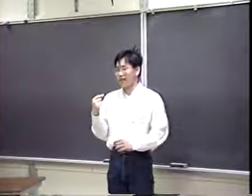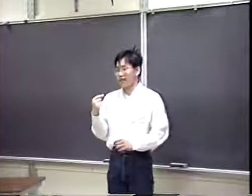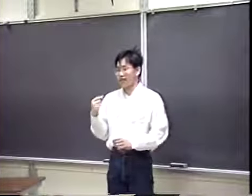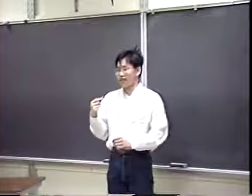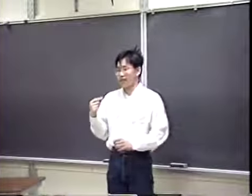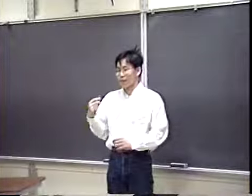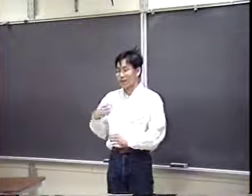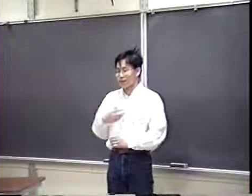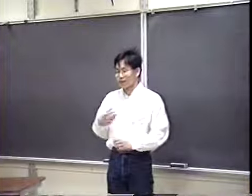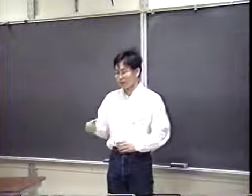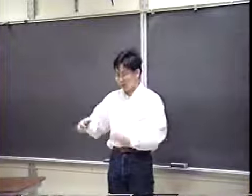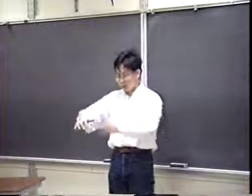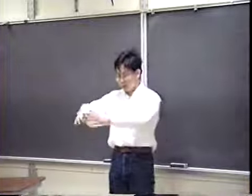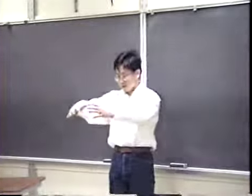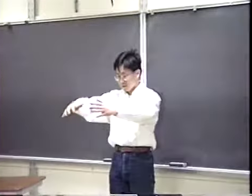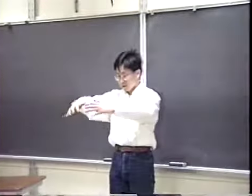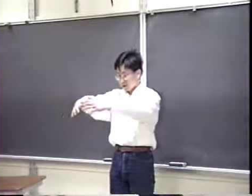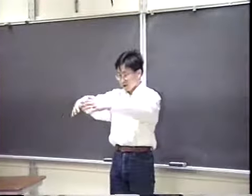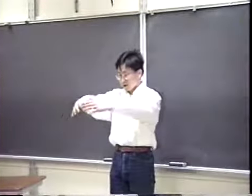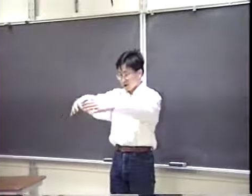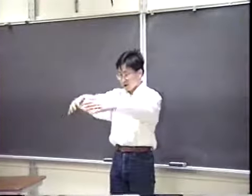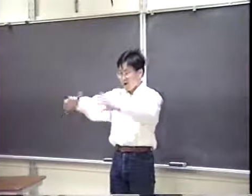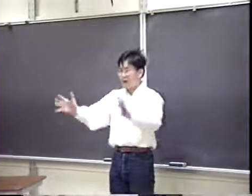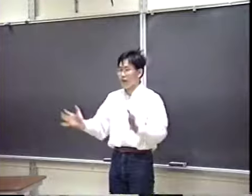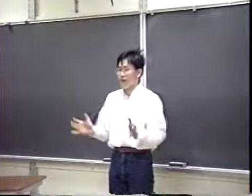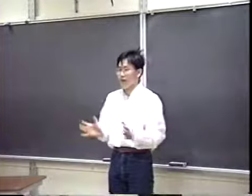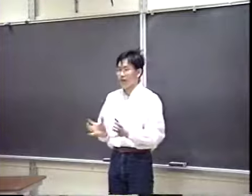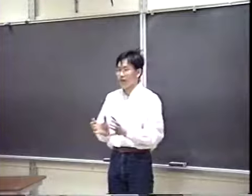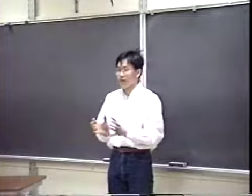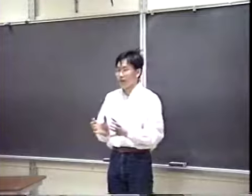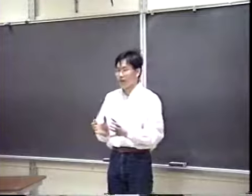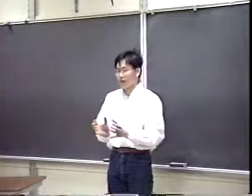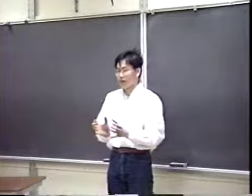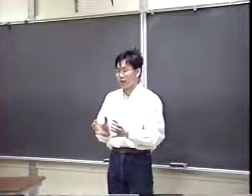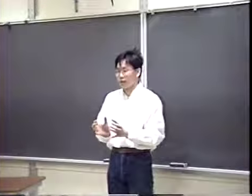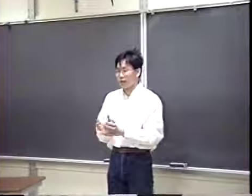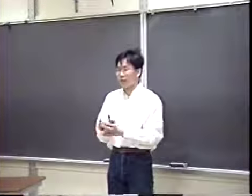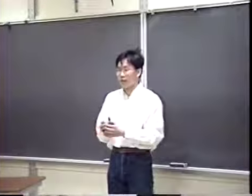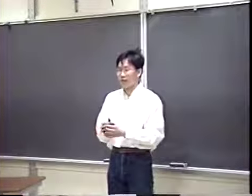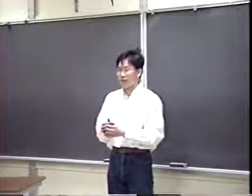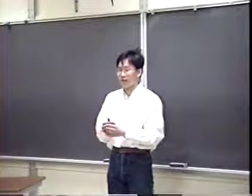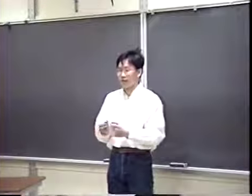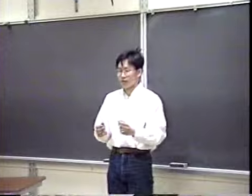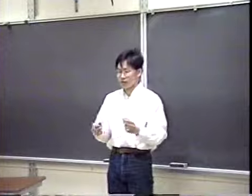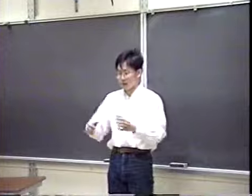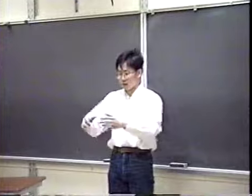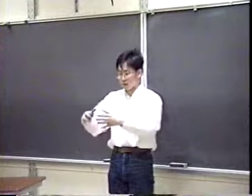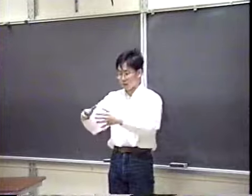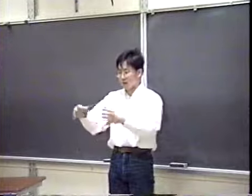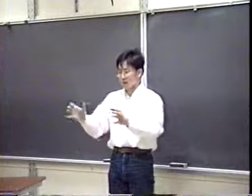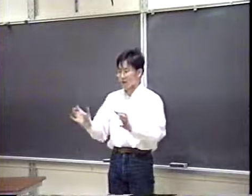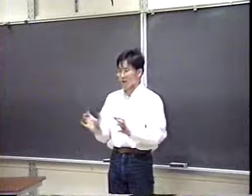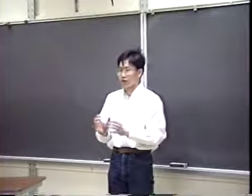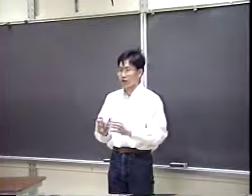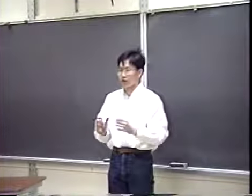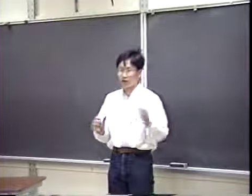And the boys, they put a bowl for water. People believe that the water could attract